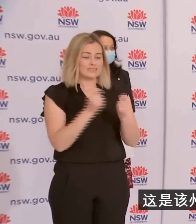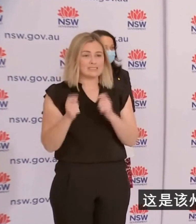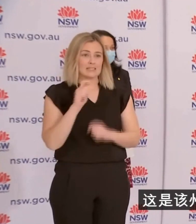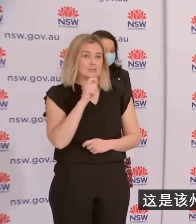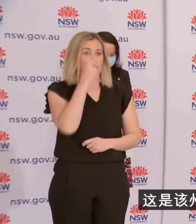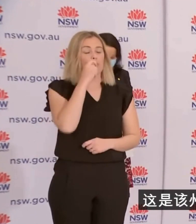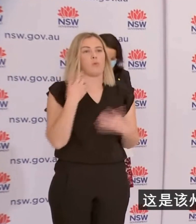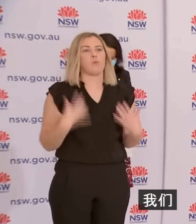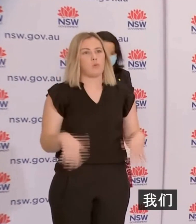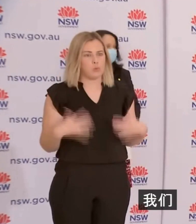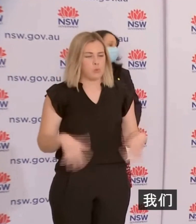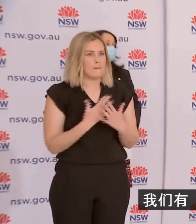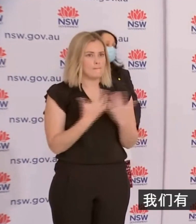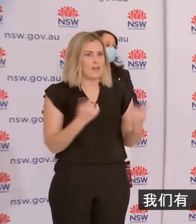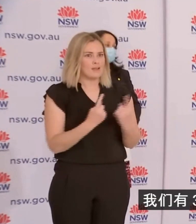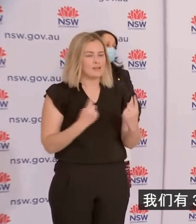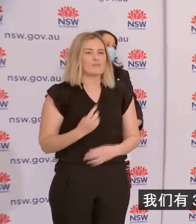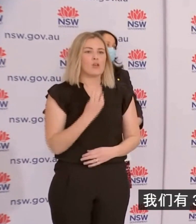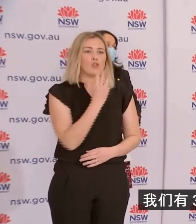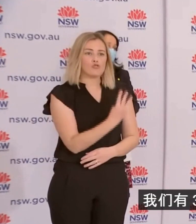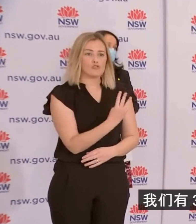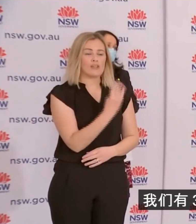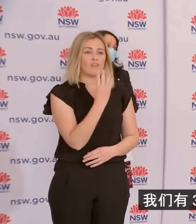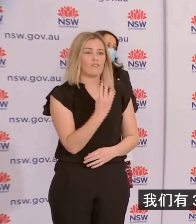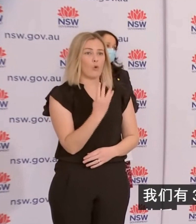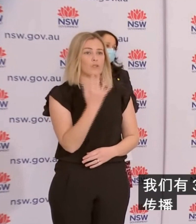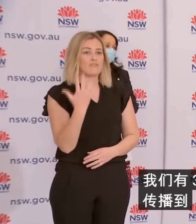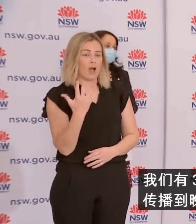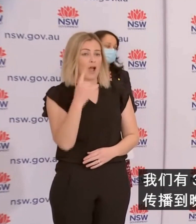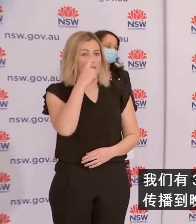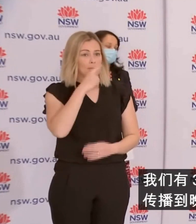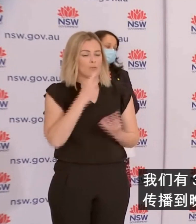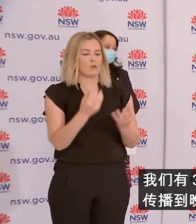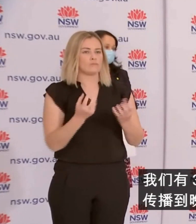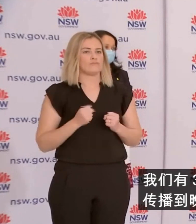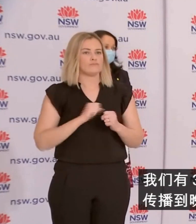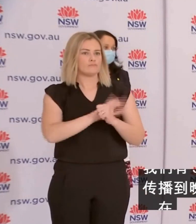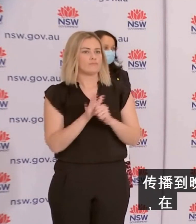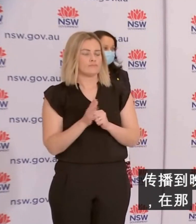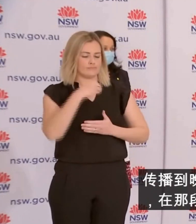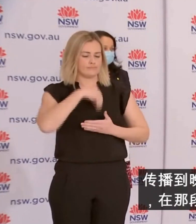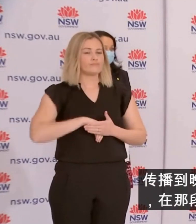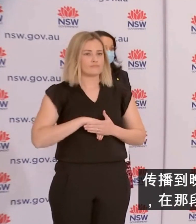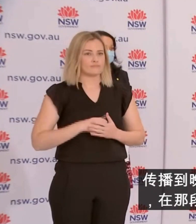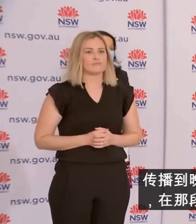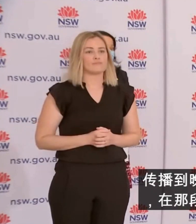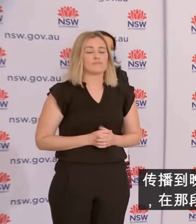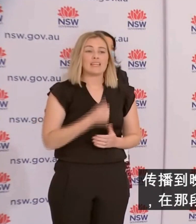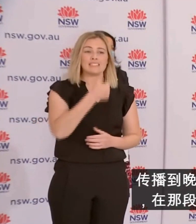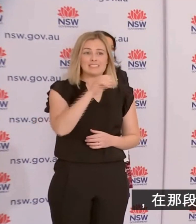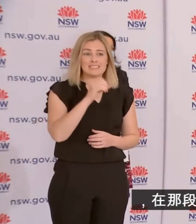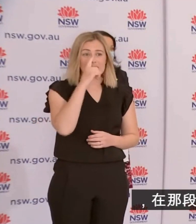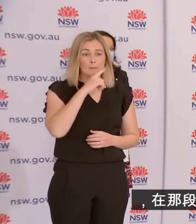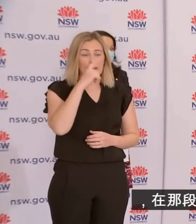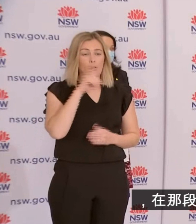for the state. We had 345 cases of community transmission to 8 p.m. At least 60 of those were